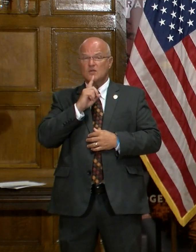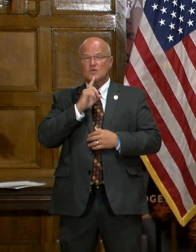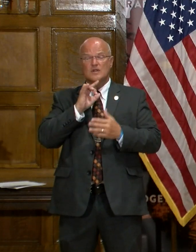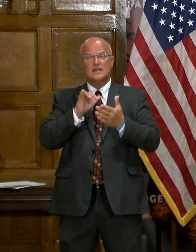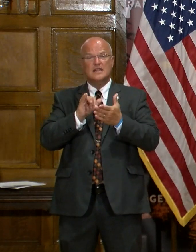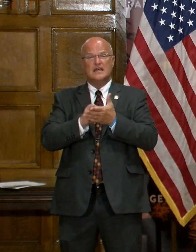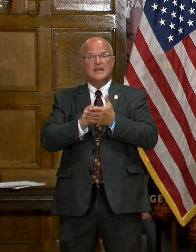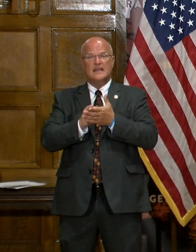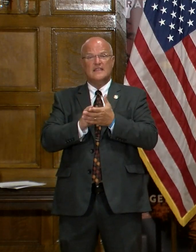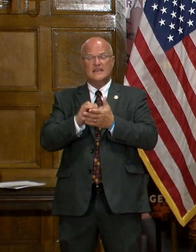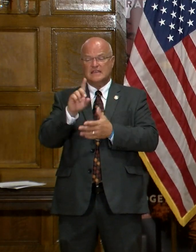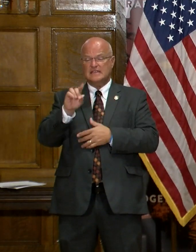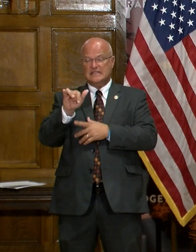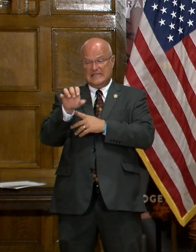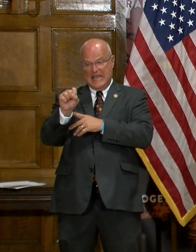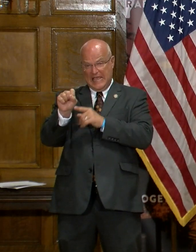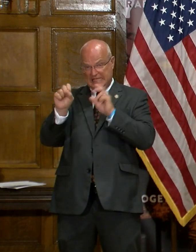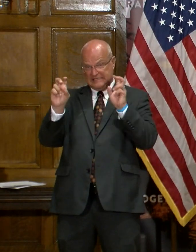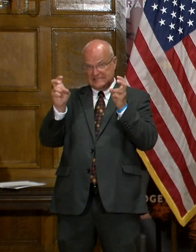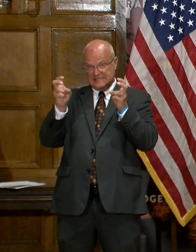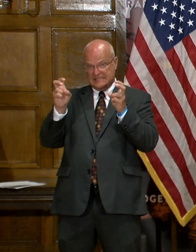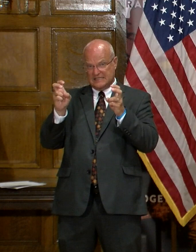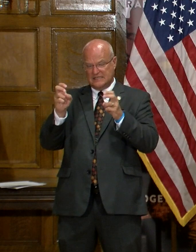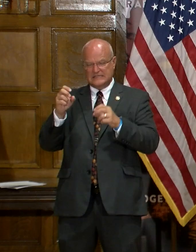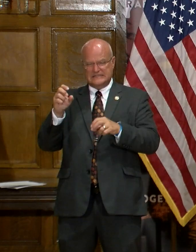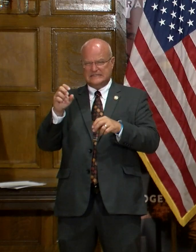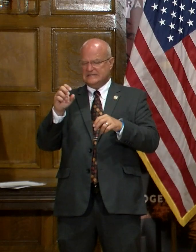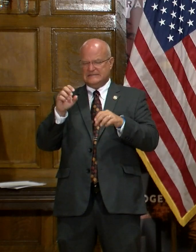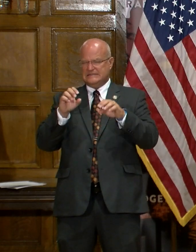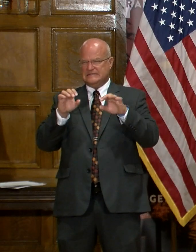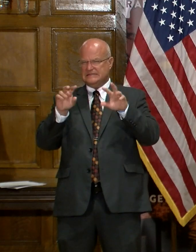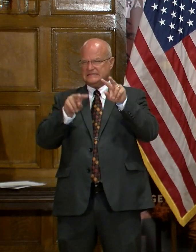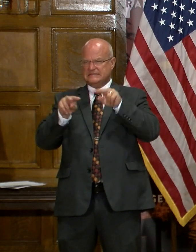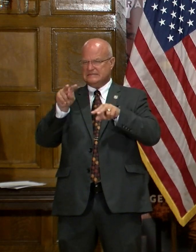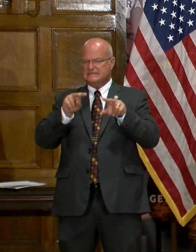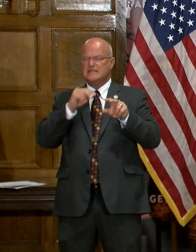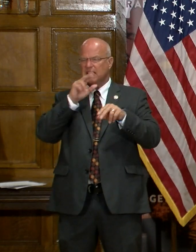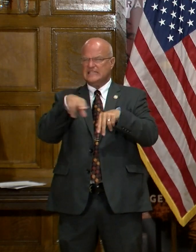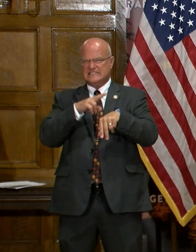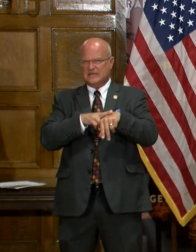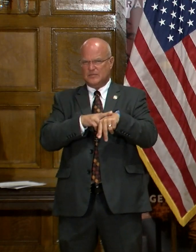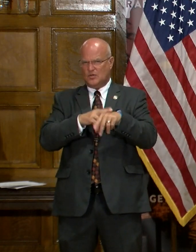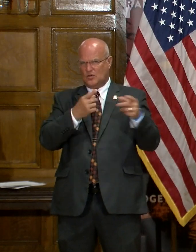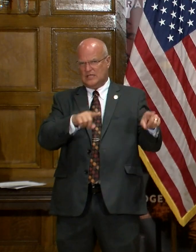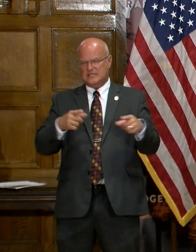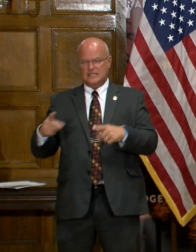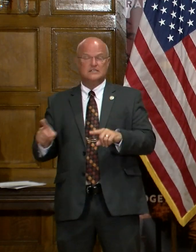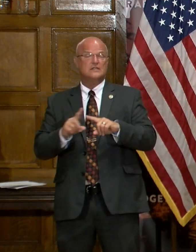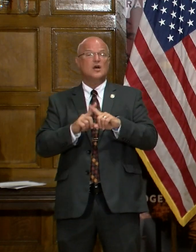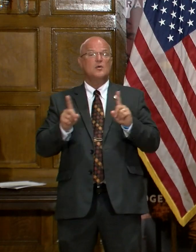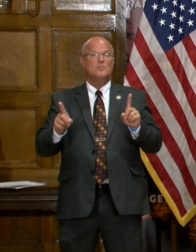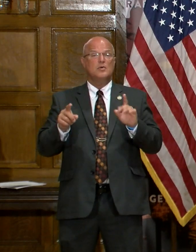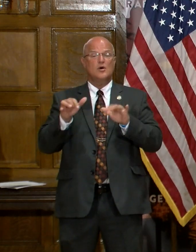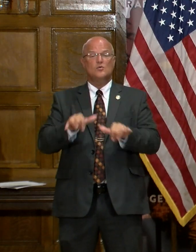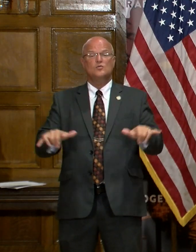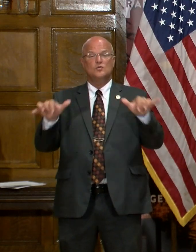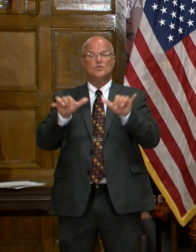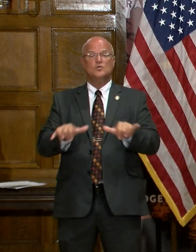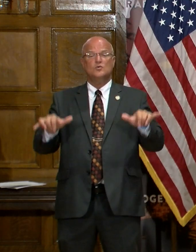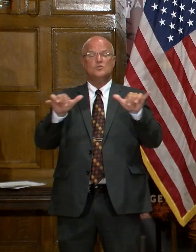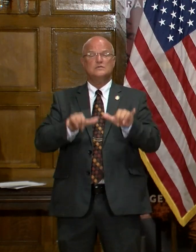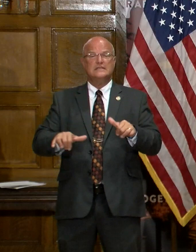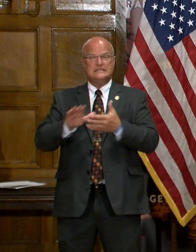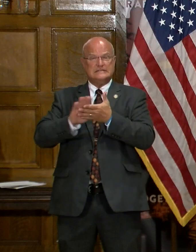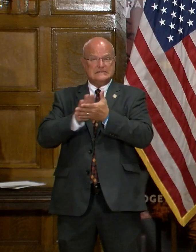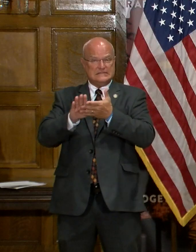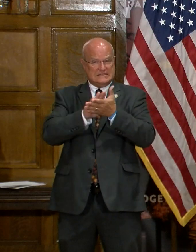really the days that you were referring to are under experimental conditions and not typical conditions. But routine sanitation, that